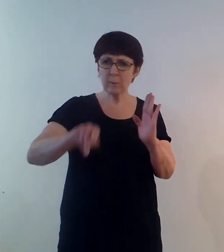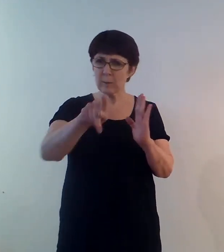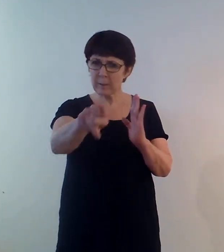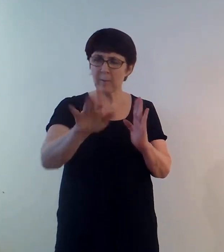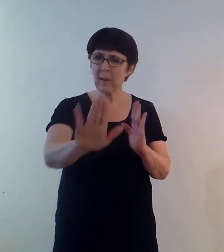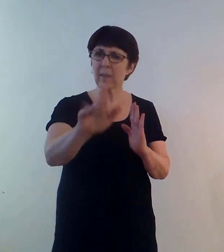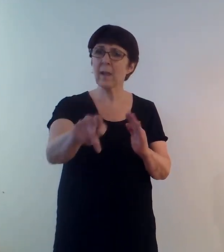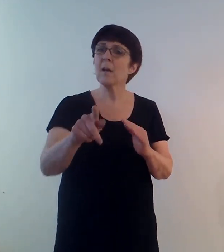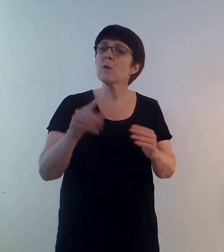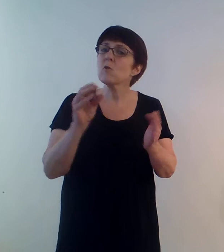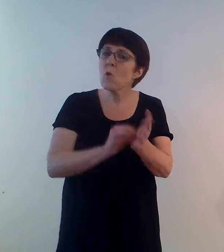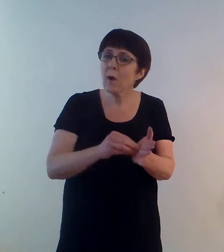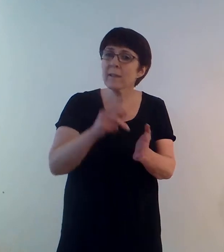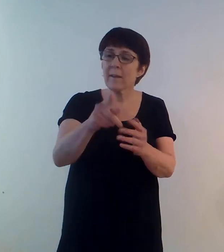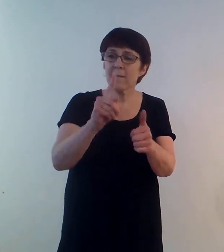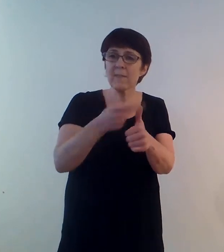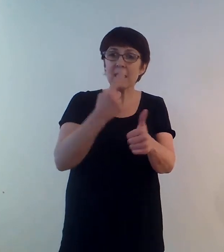this 21-day challenge.